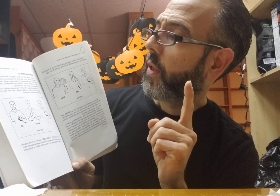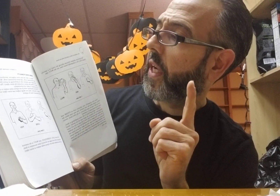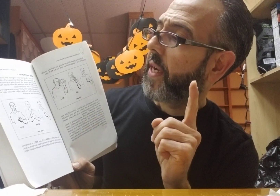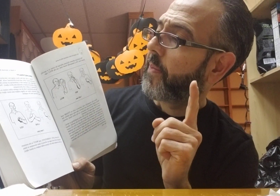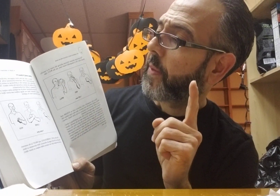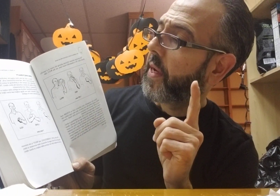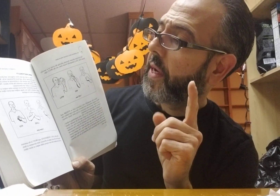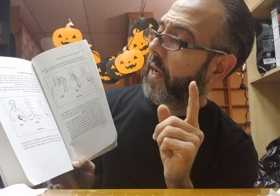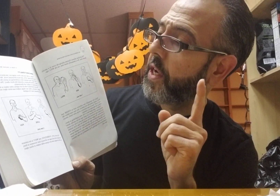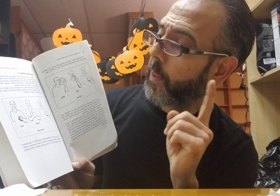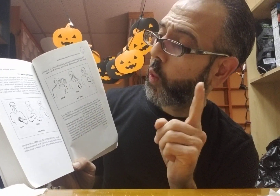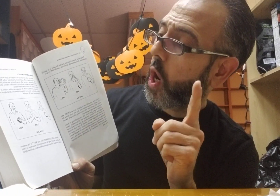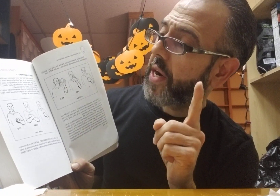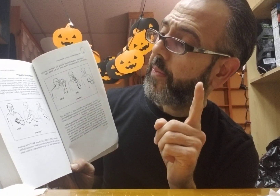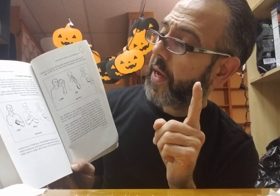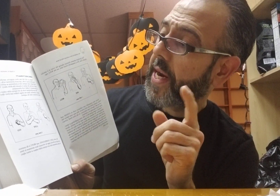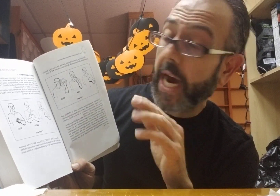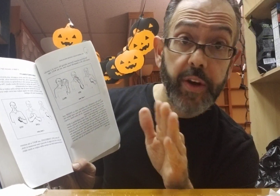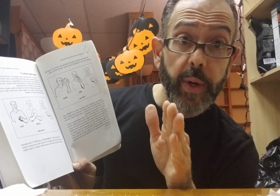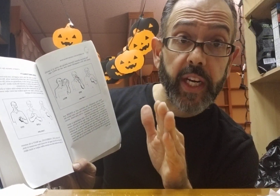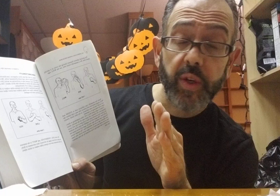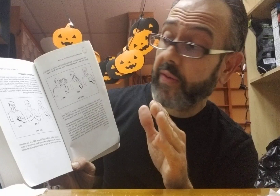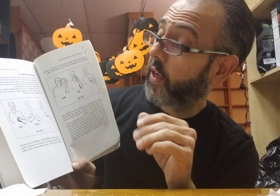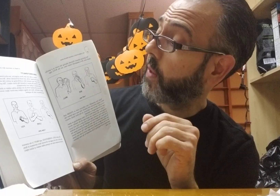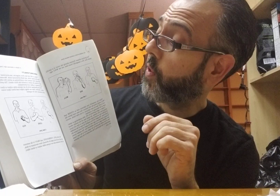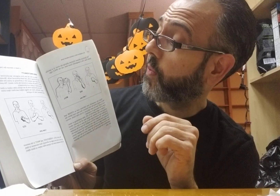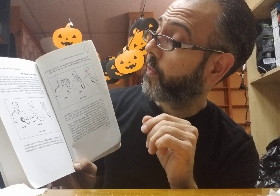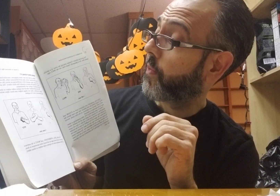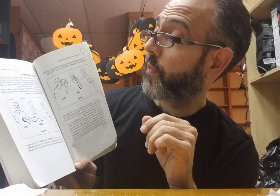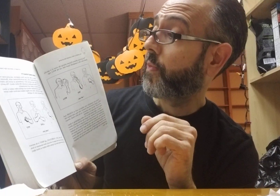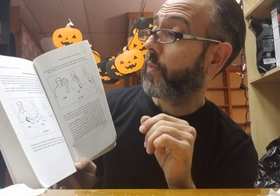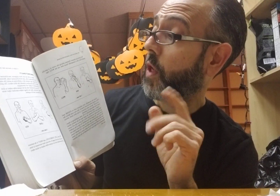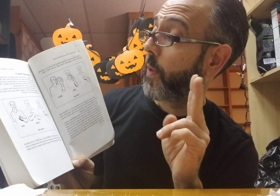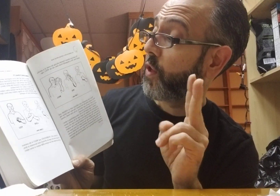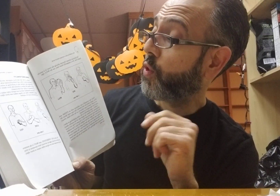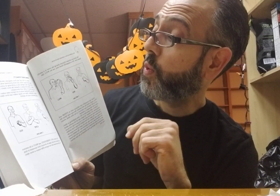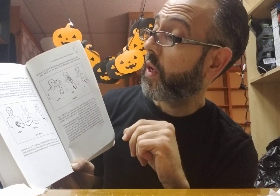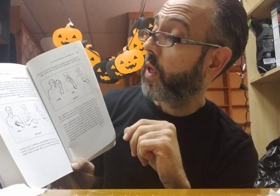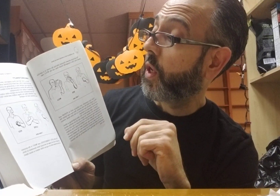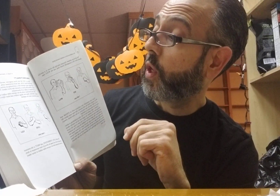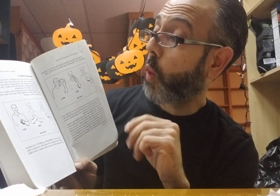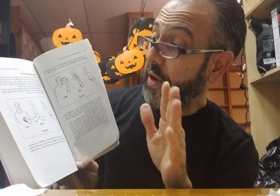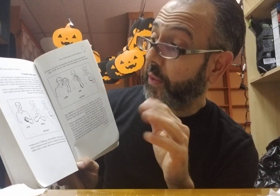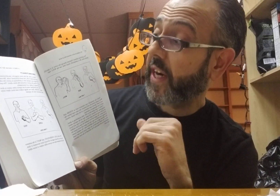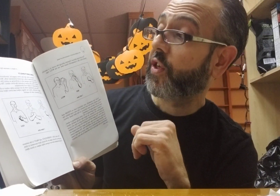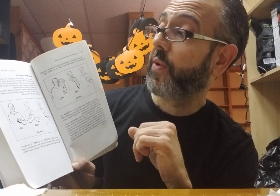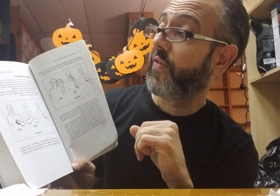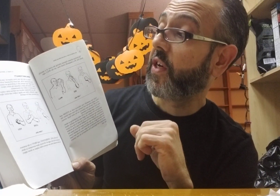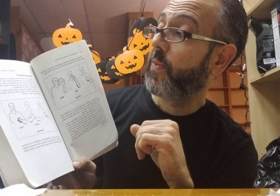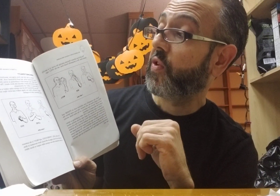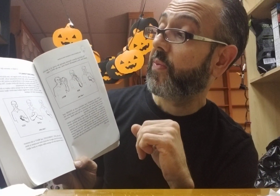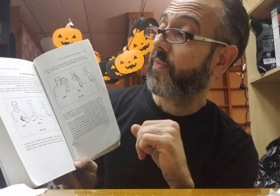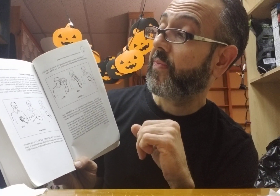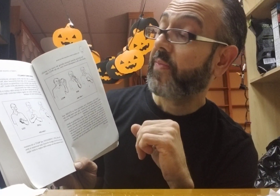Okay. Number one, non-directional verbs. Number two, one-directional verbs. And